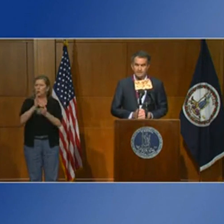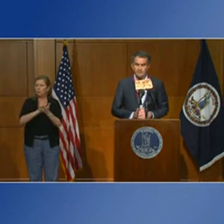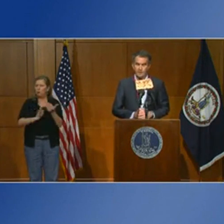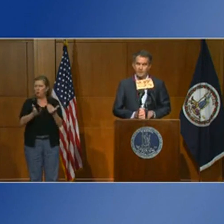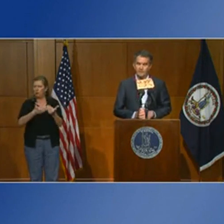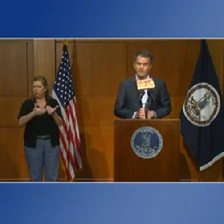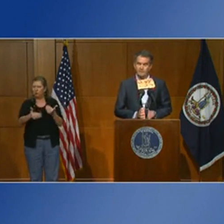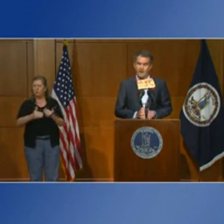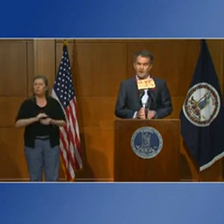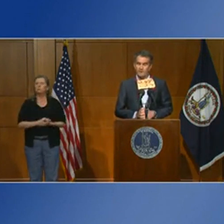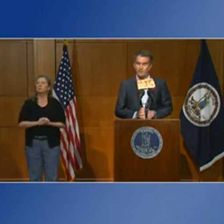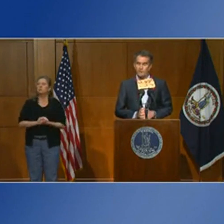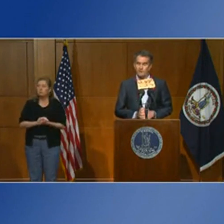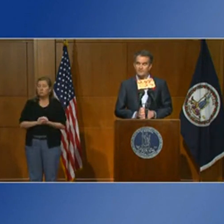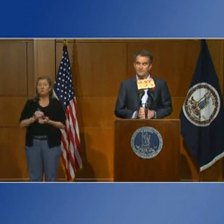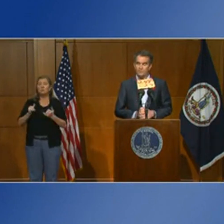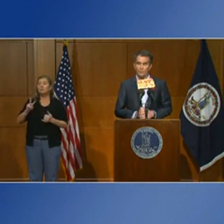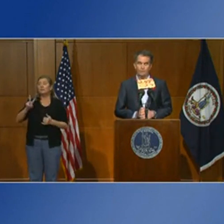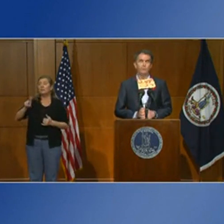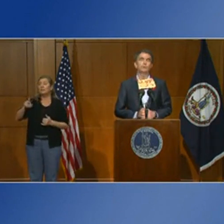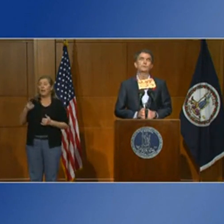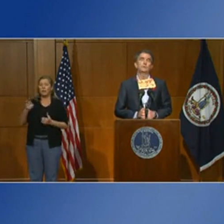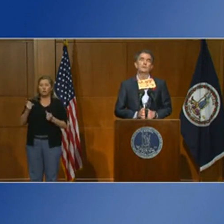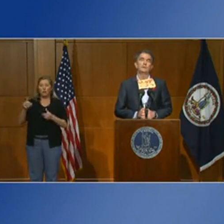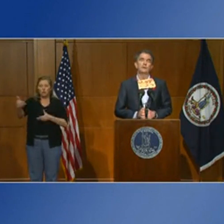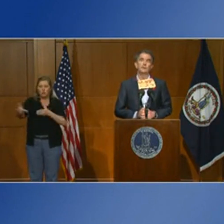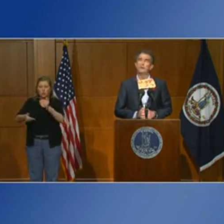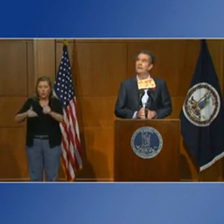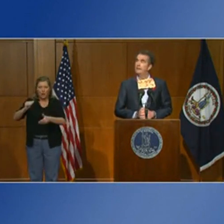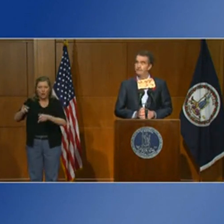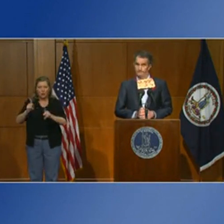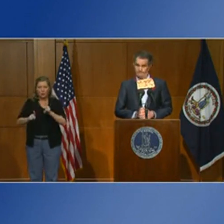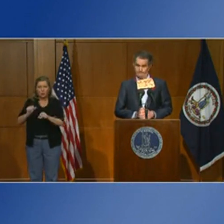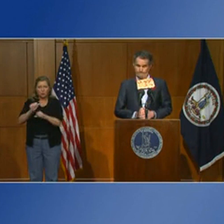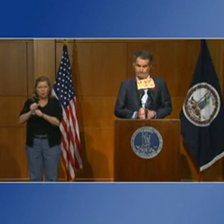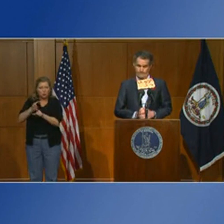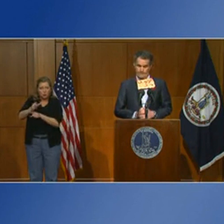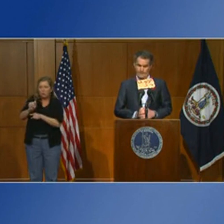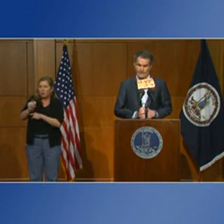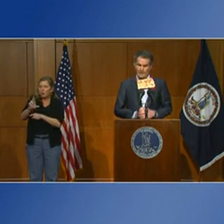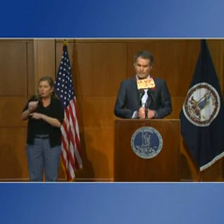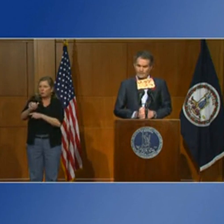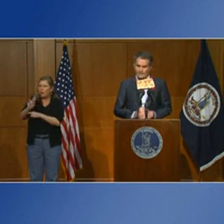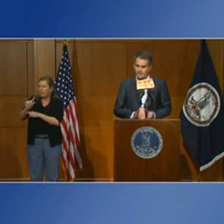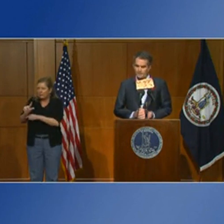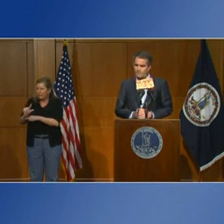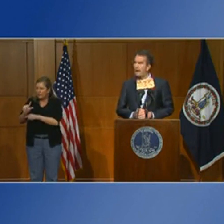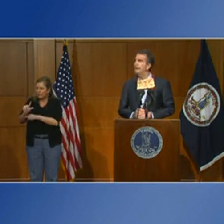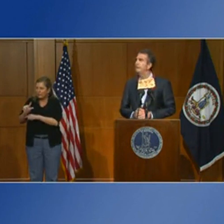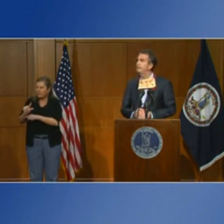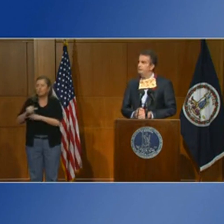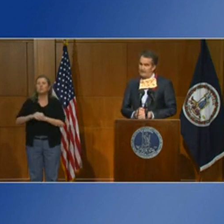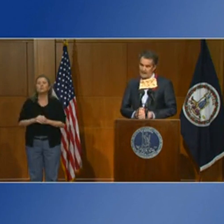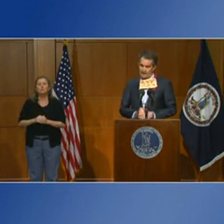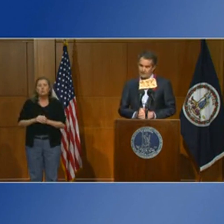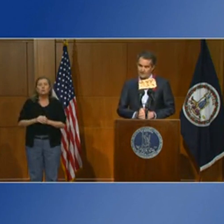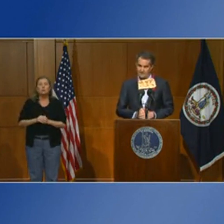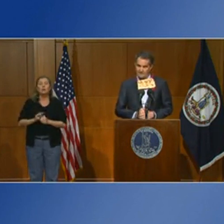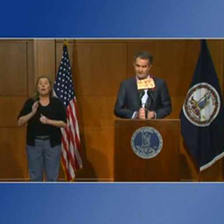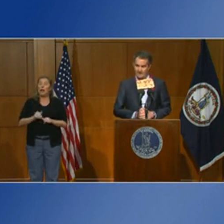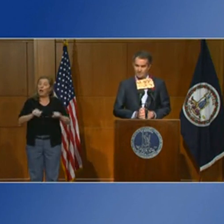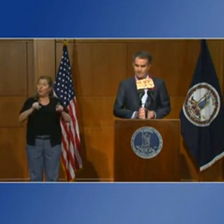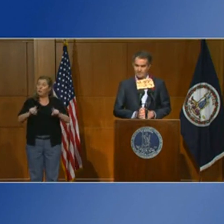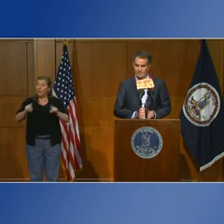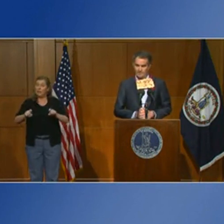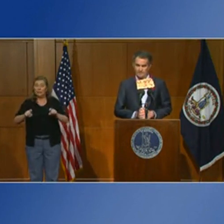VDH is in the process of hiring the tracing workforce that we need. And we keep expanding our